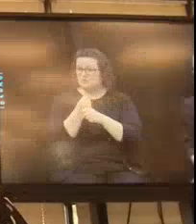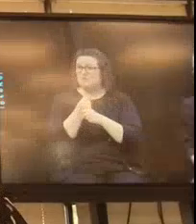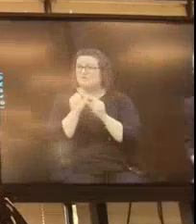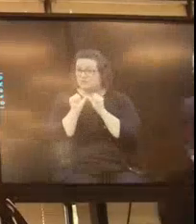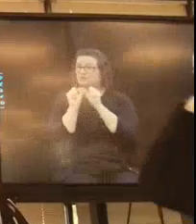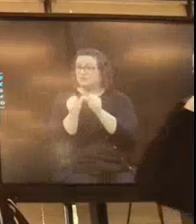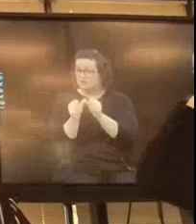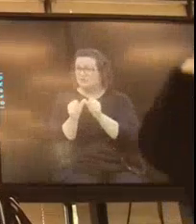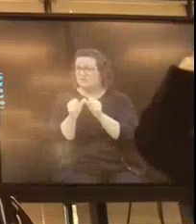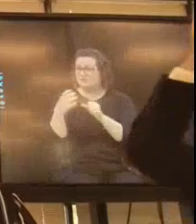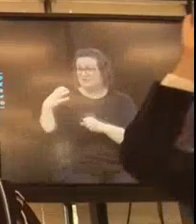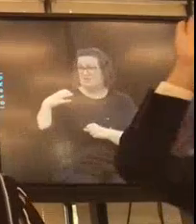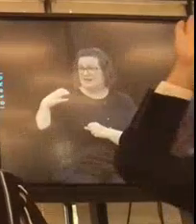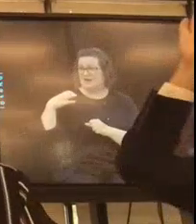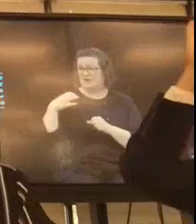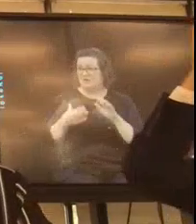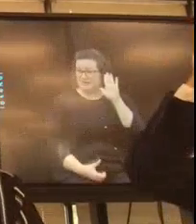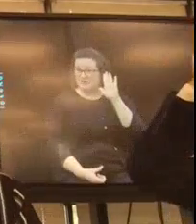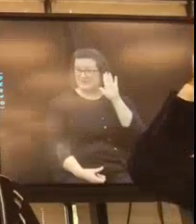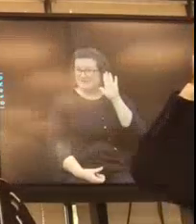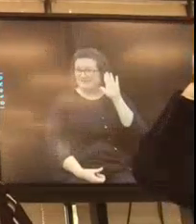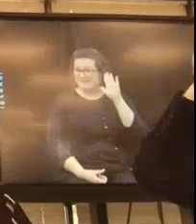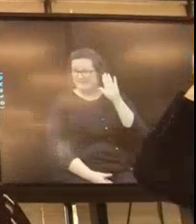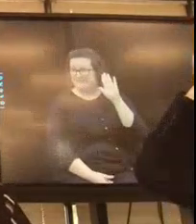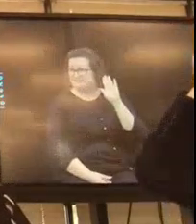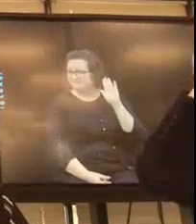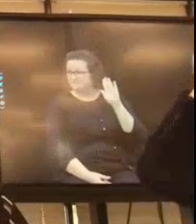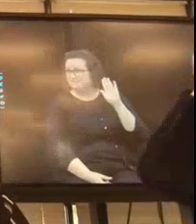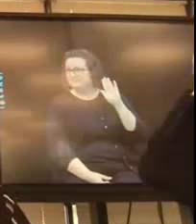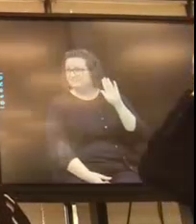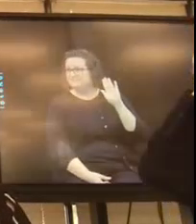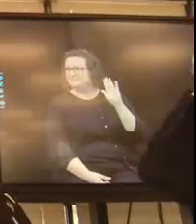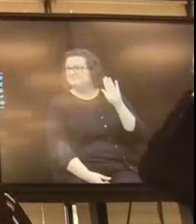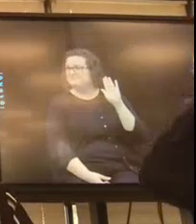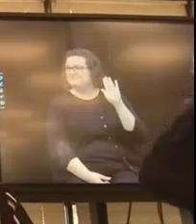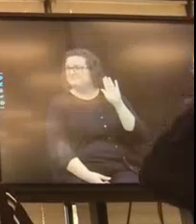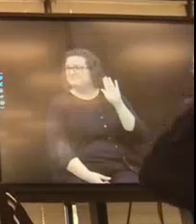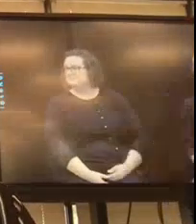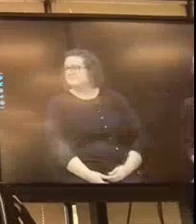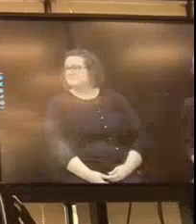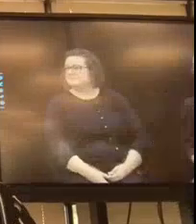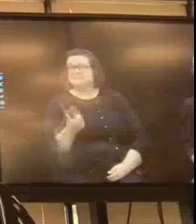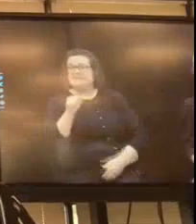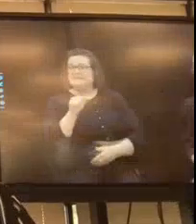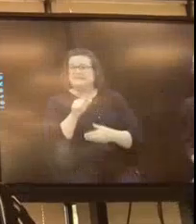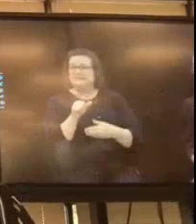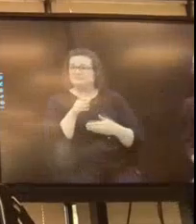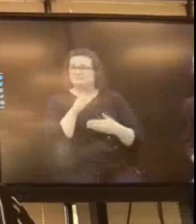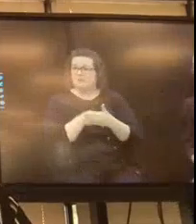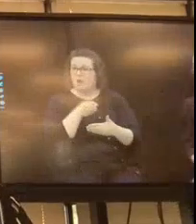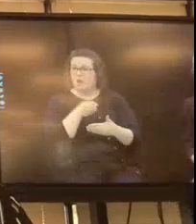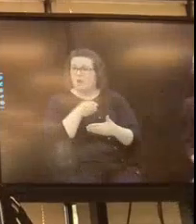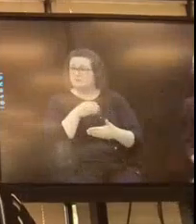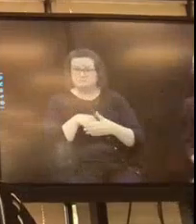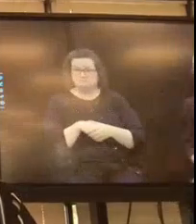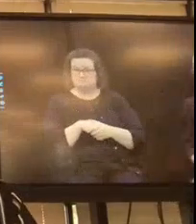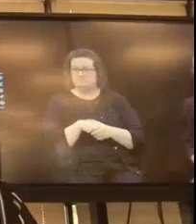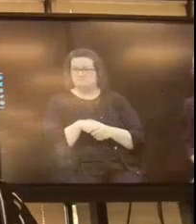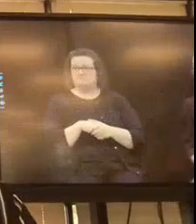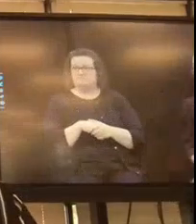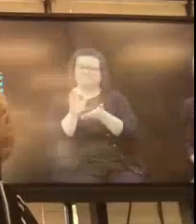raise your hand. Any opposed? Congratulations, Ms.